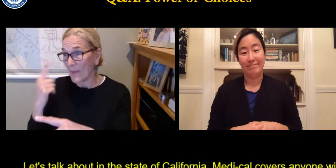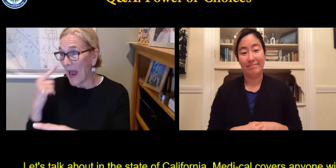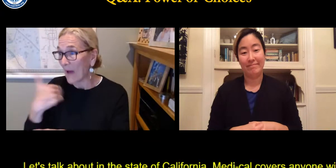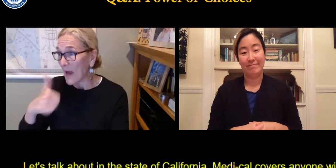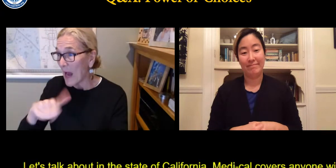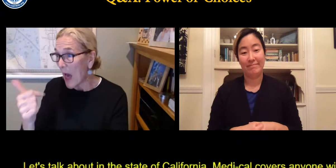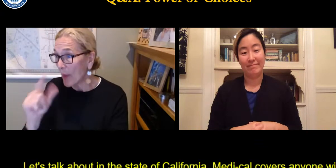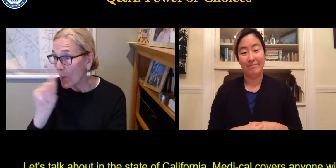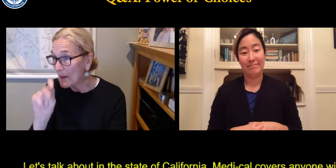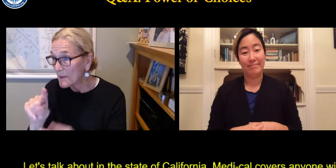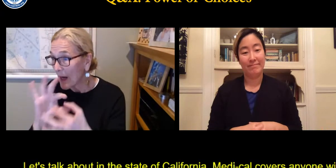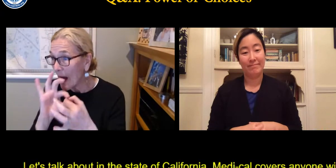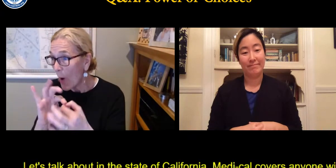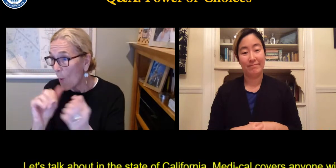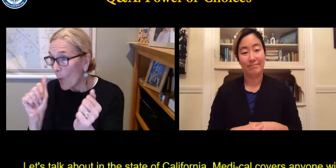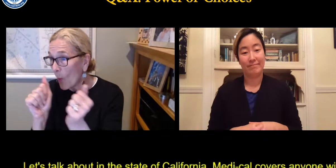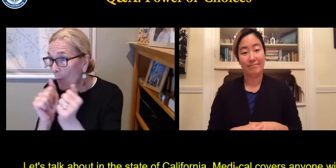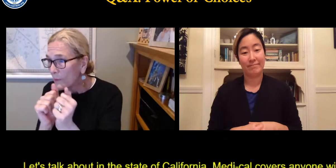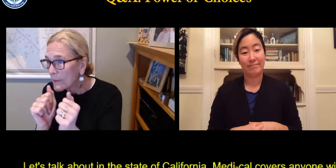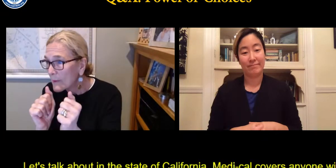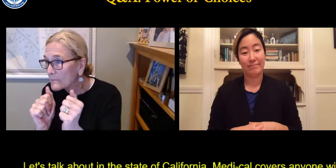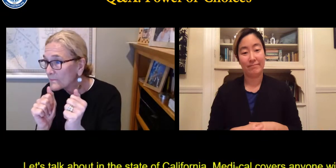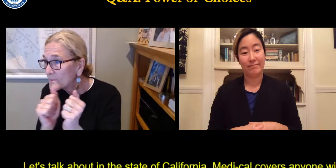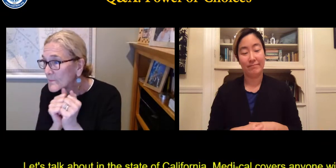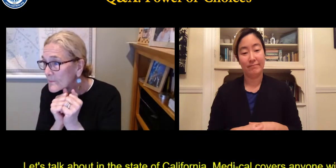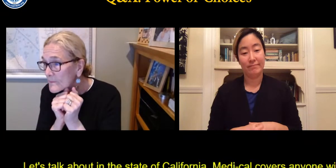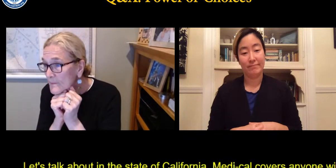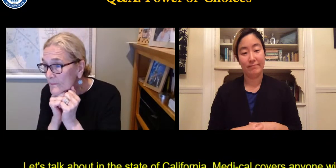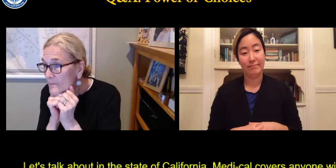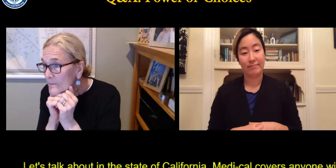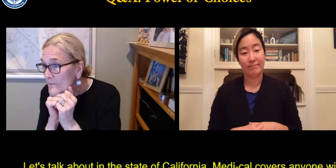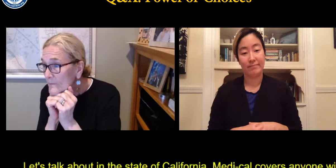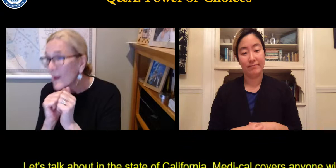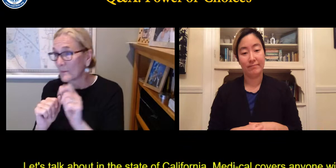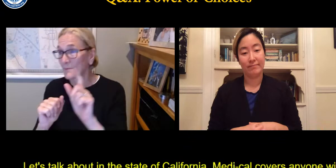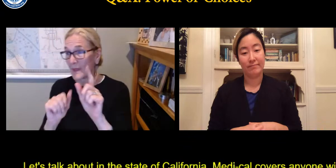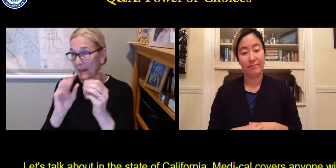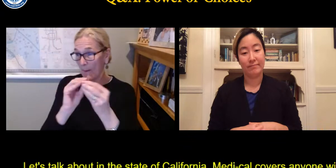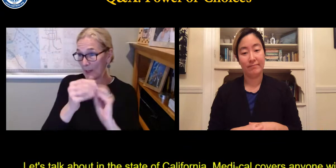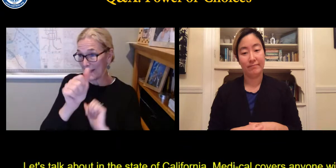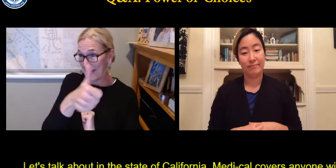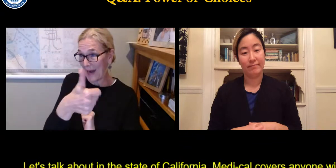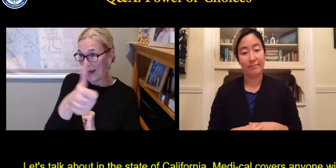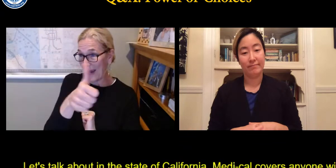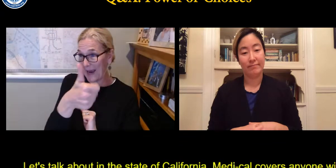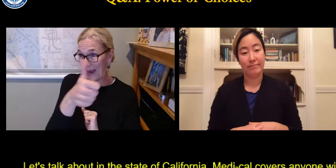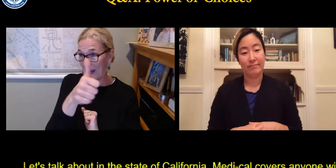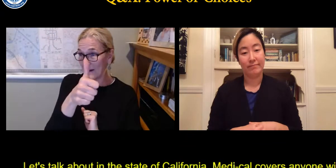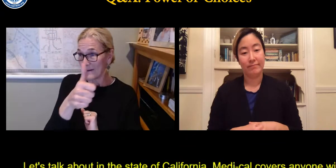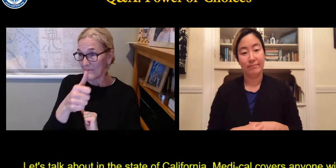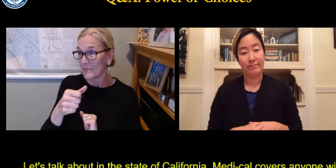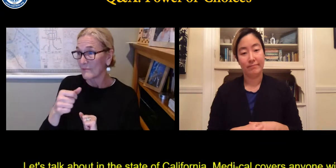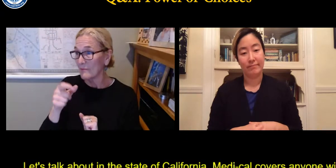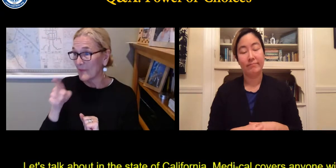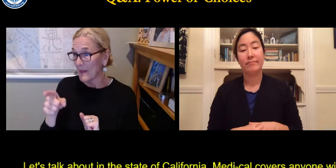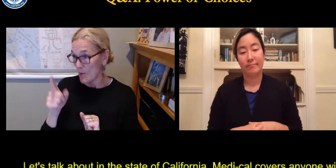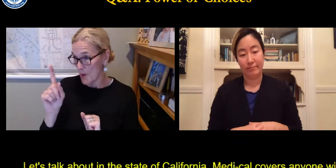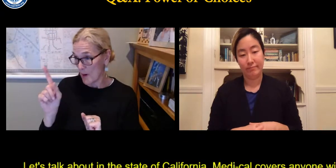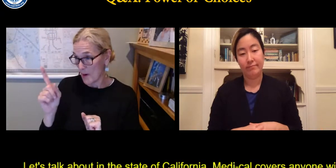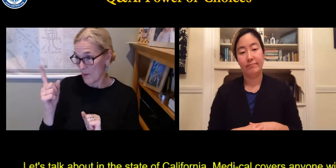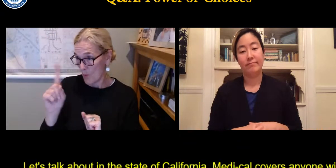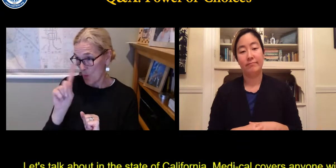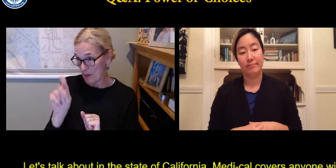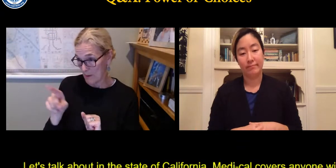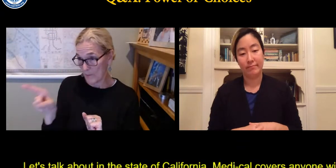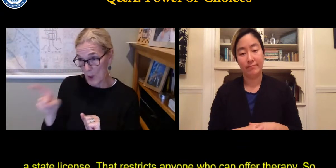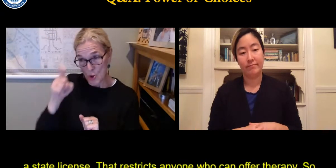policies, it will impact where a therapist is signing up or not. Dr. Marla says, wow, very complicated. Let me